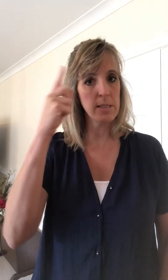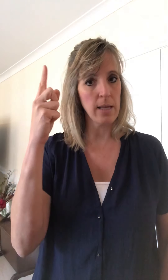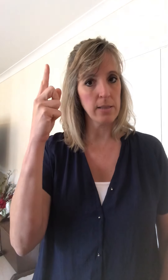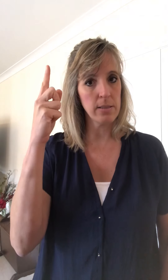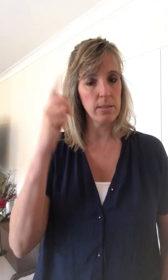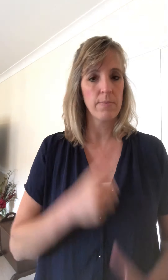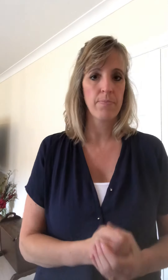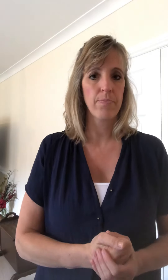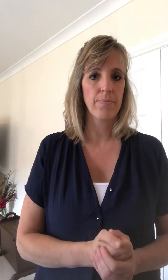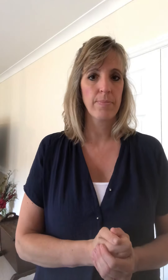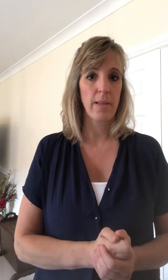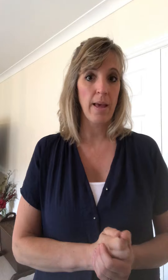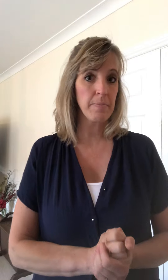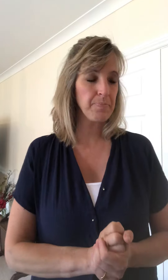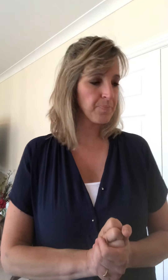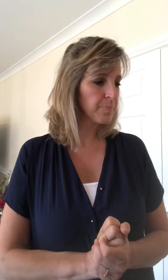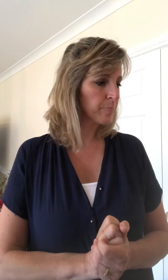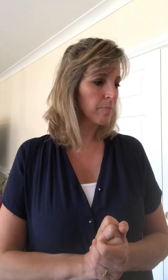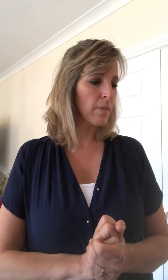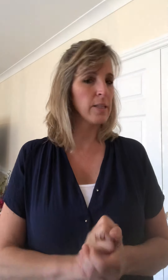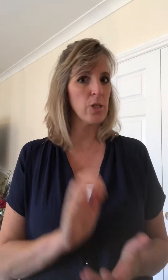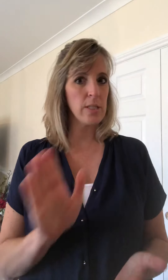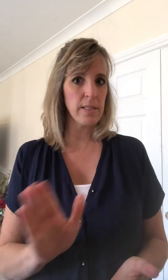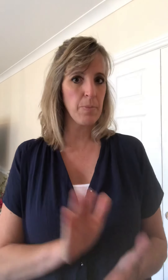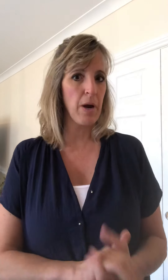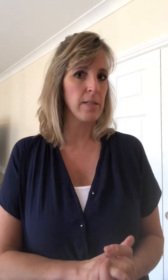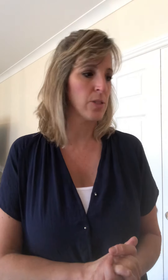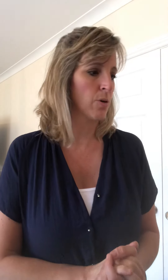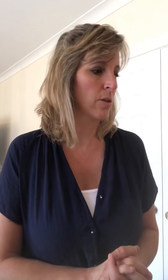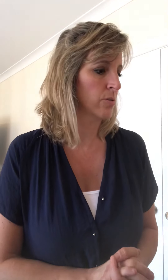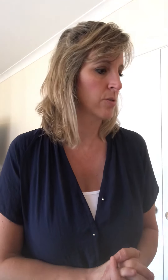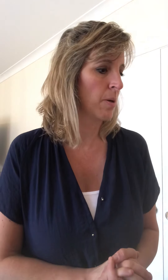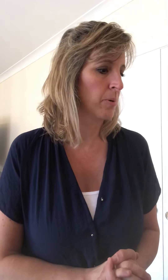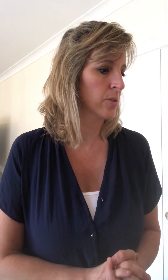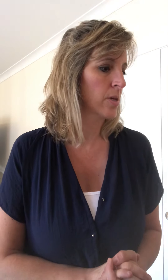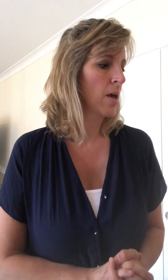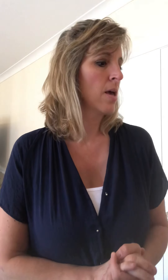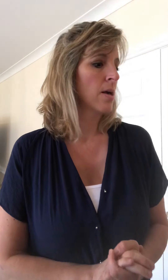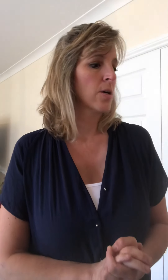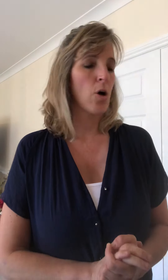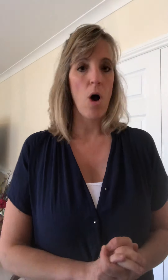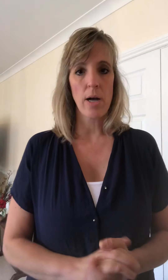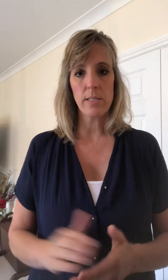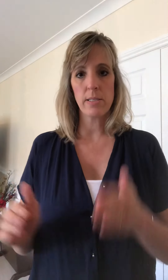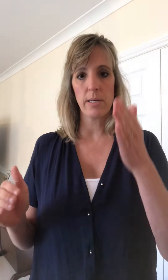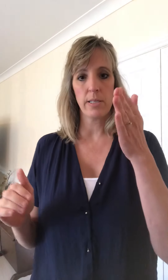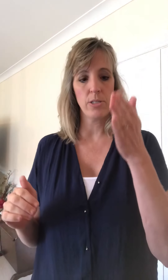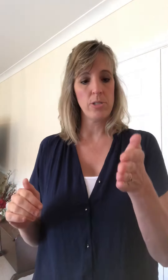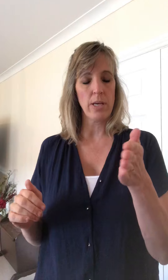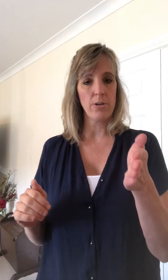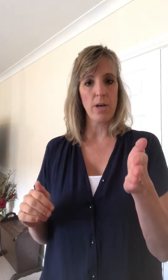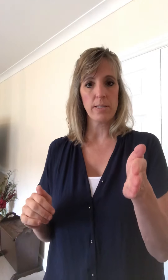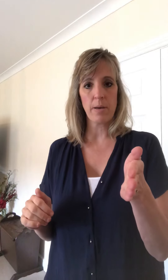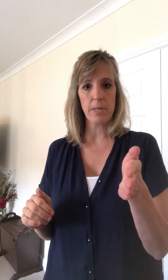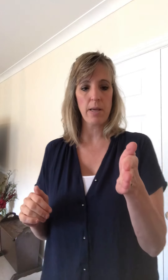$53.32. Okay? It's a good thing to practice or all those numbers. Cost is you take your non-dominant